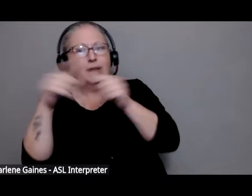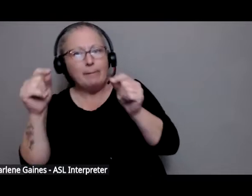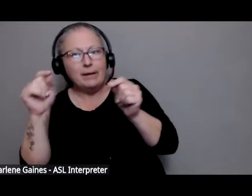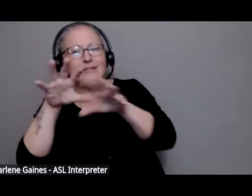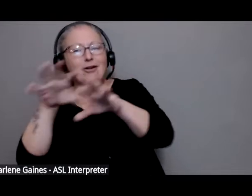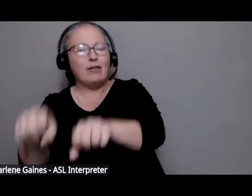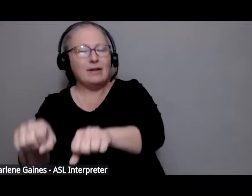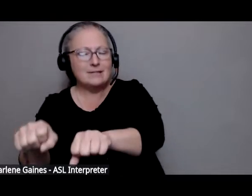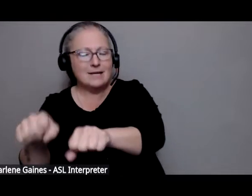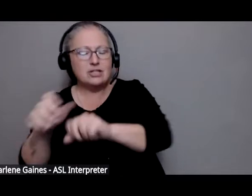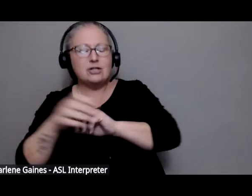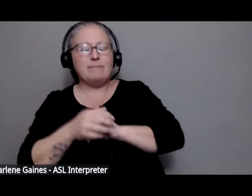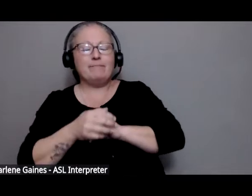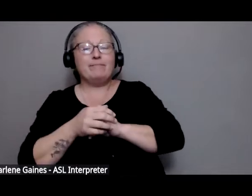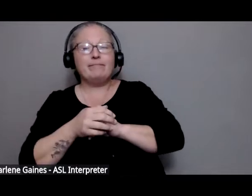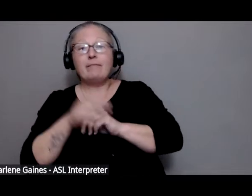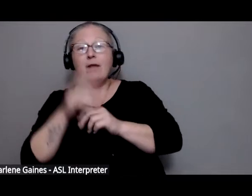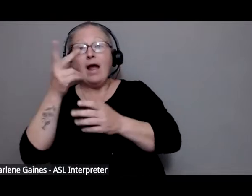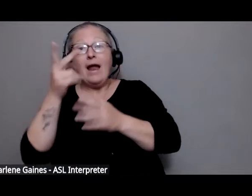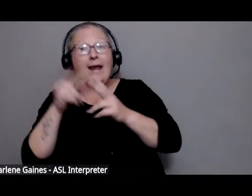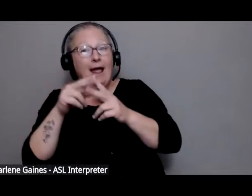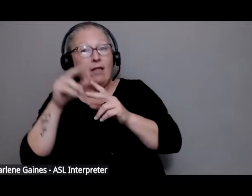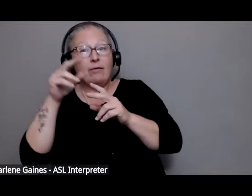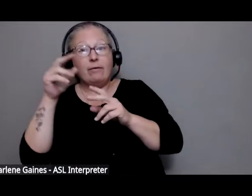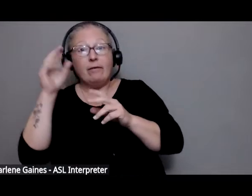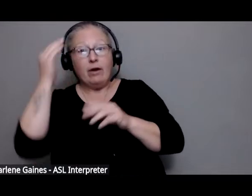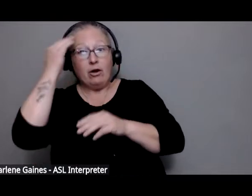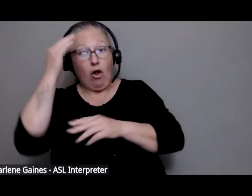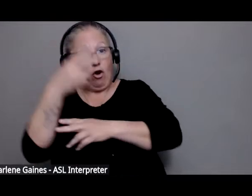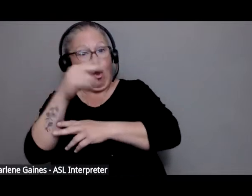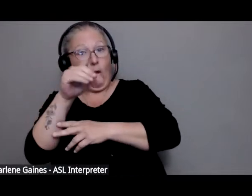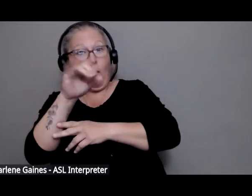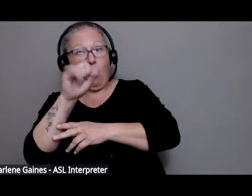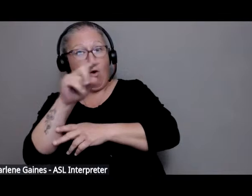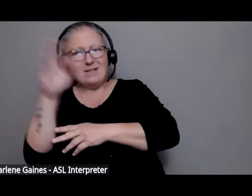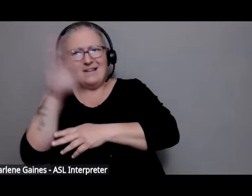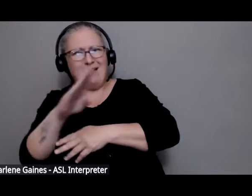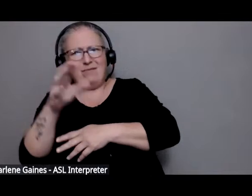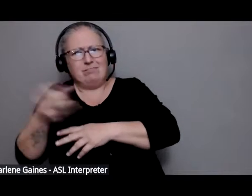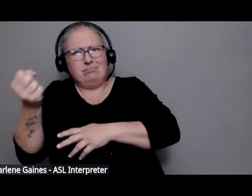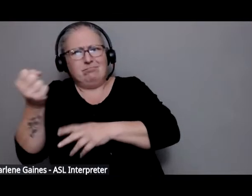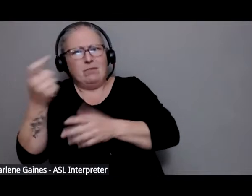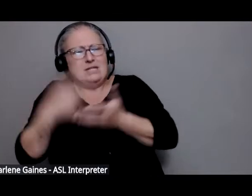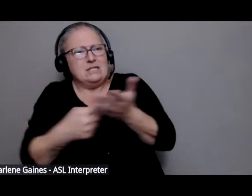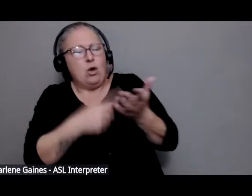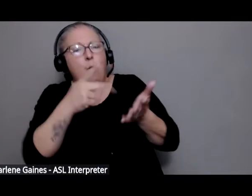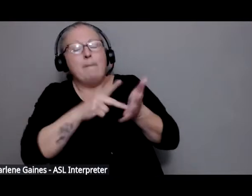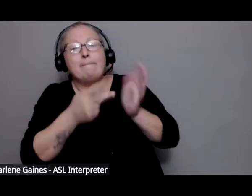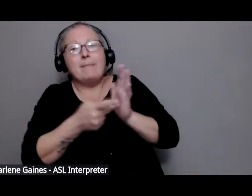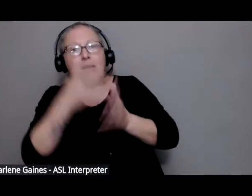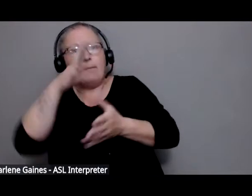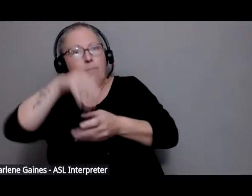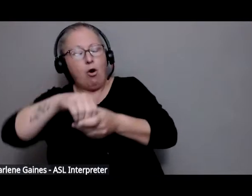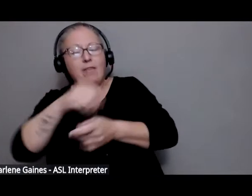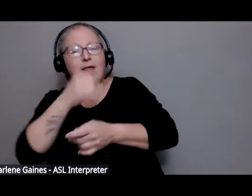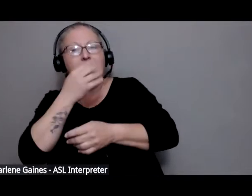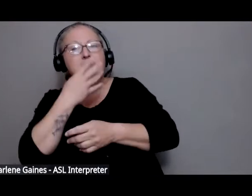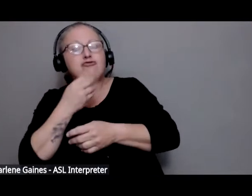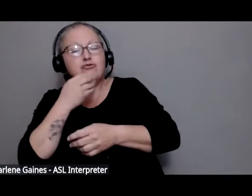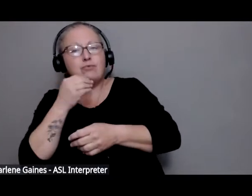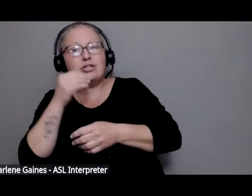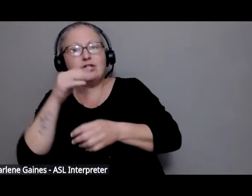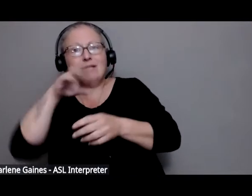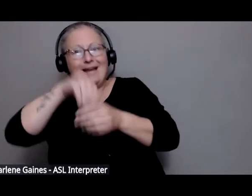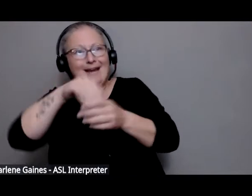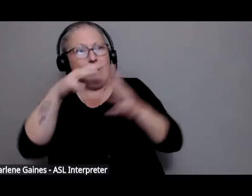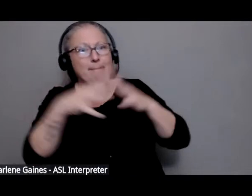colonization. Neither can knowledge of the Holocaust ever be divorced from discussions of what it means to be part of the Jewish diaspora in America or